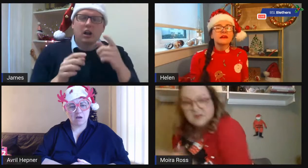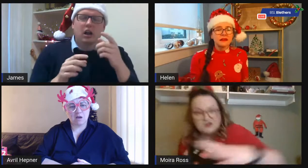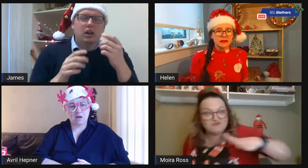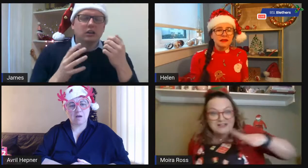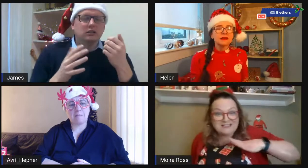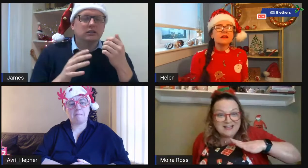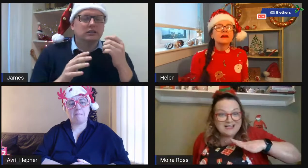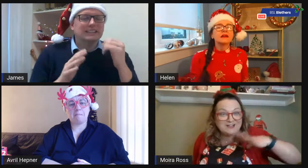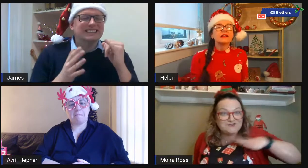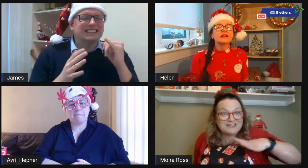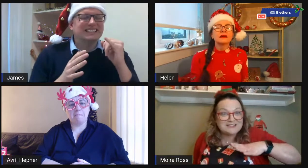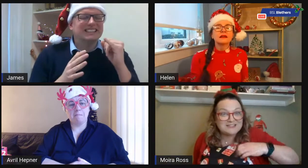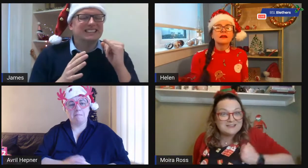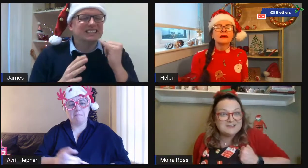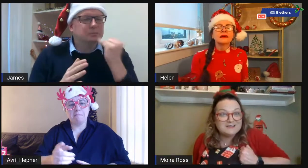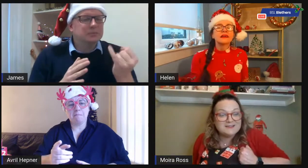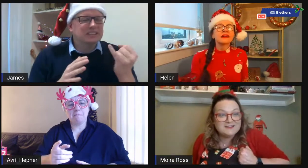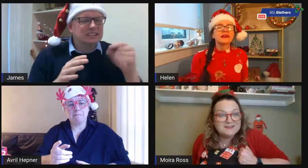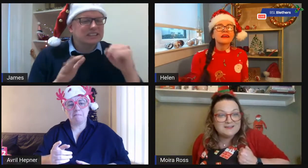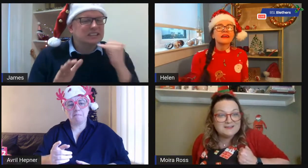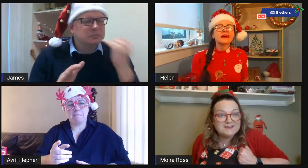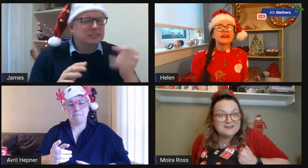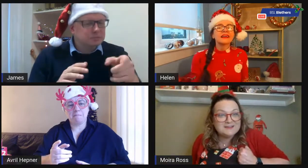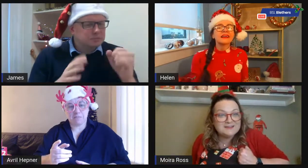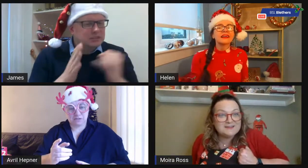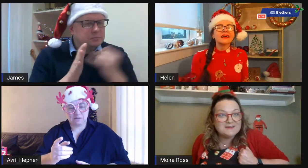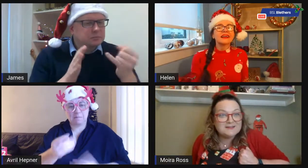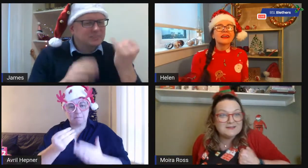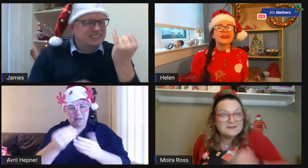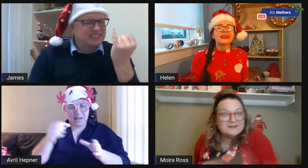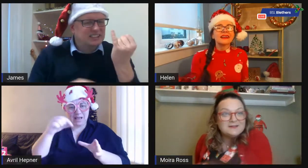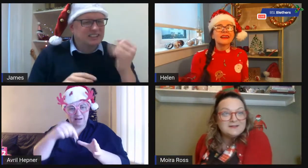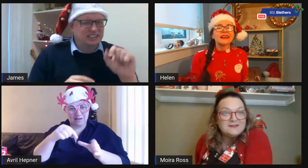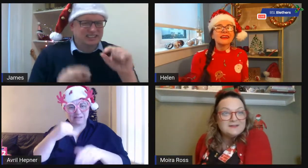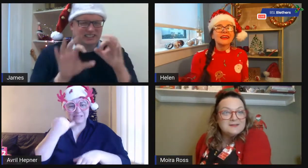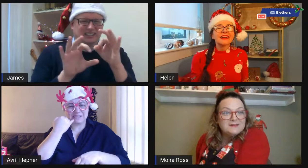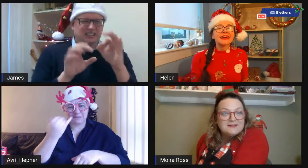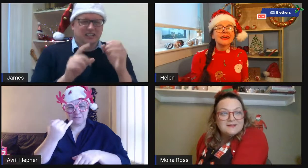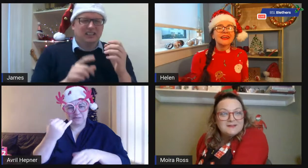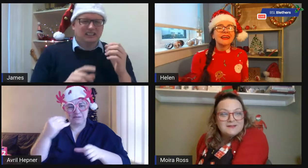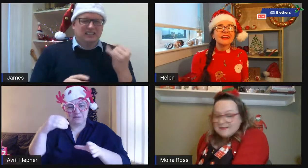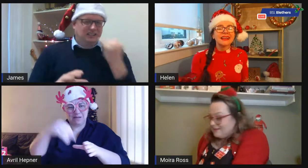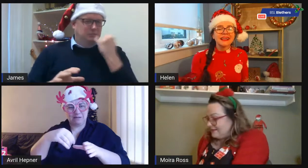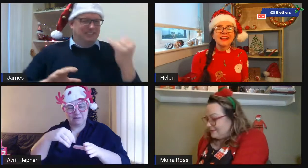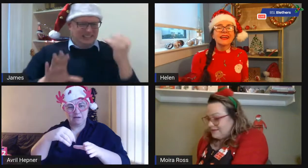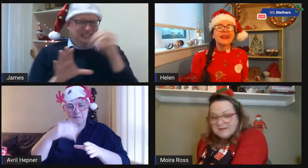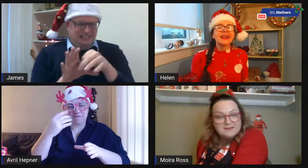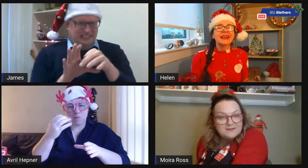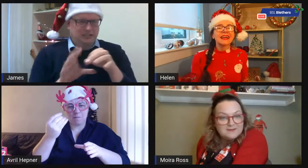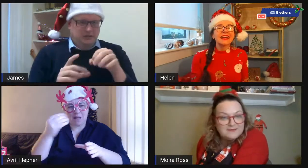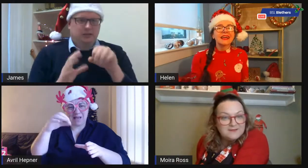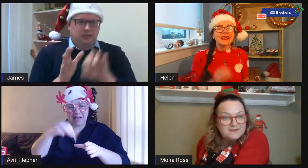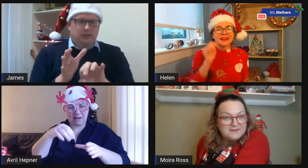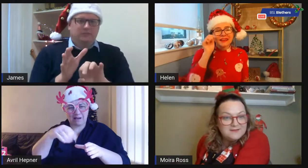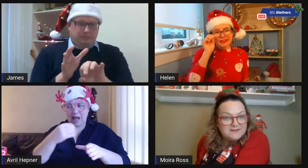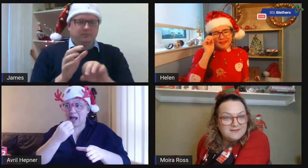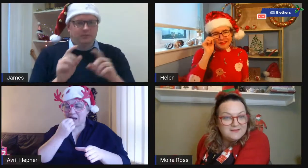But the superstition of putting maybe a shilling or a silver coin in it, a sixpence, I think,